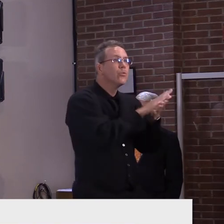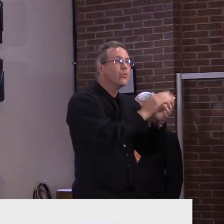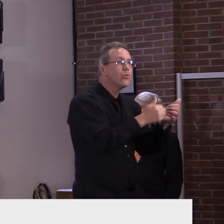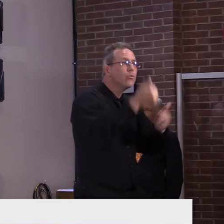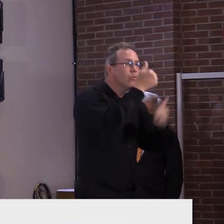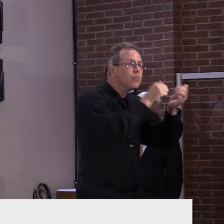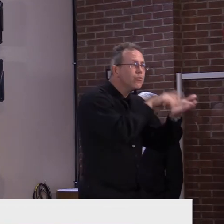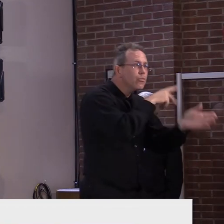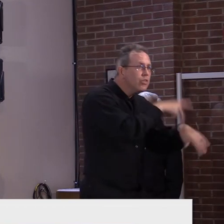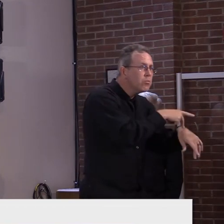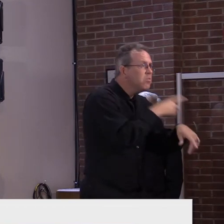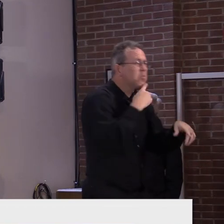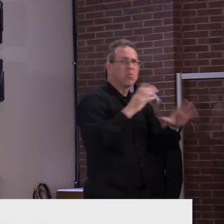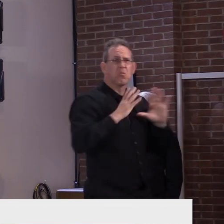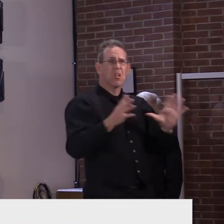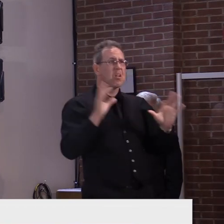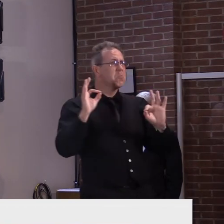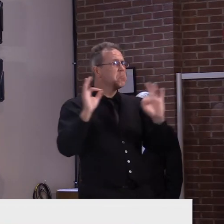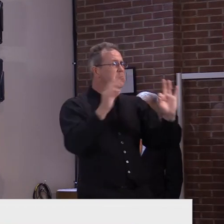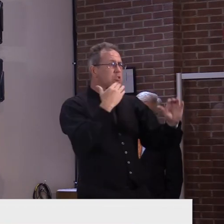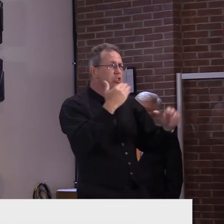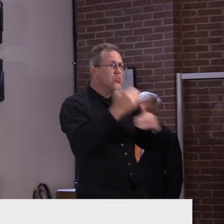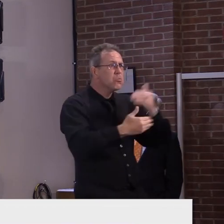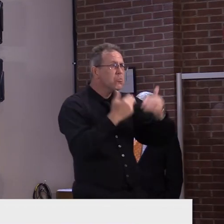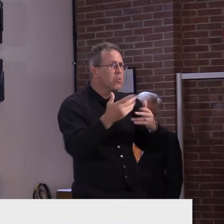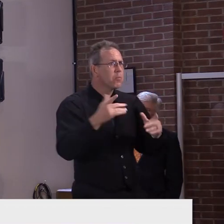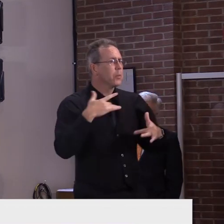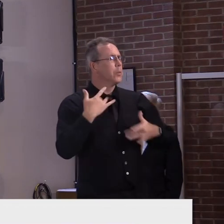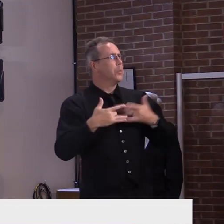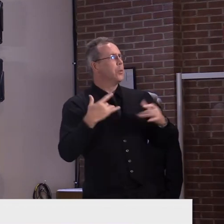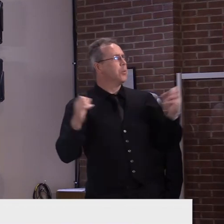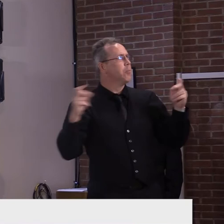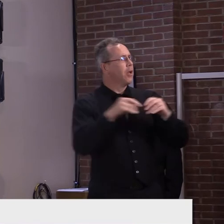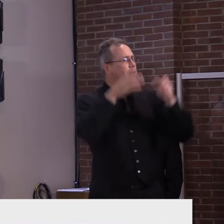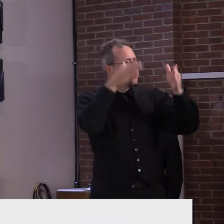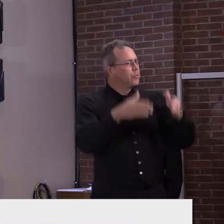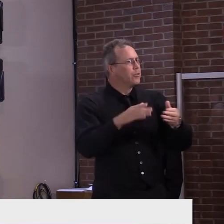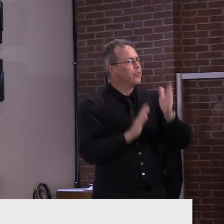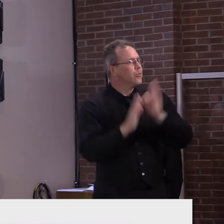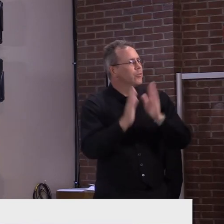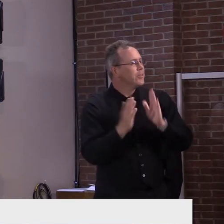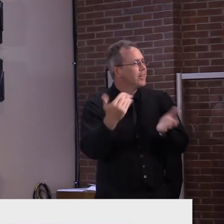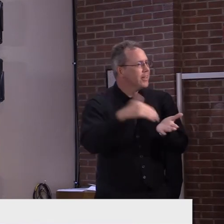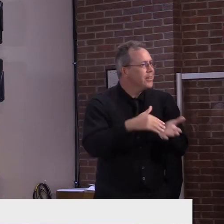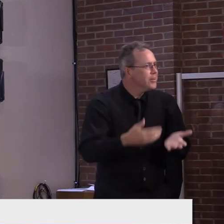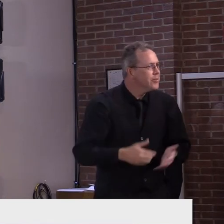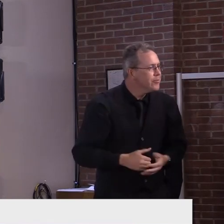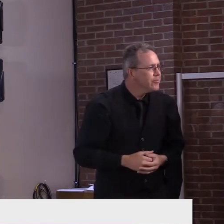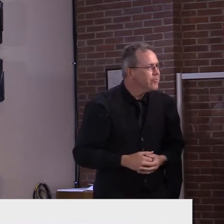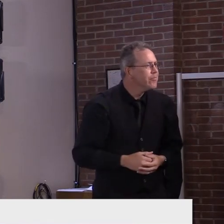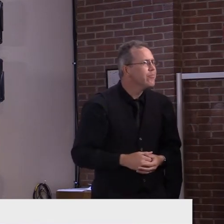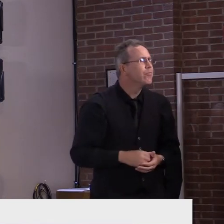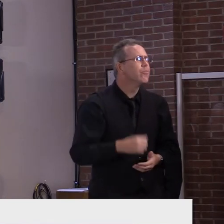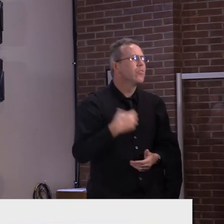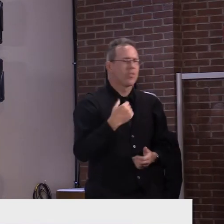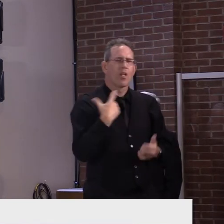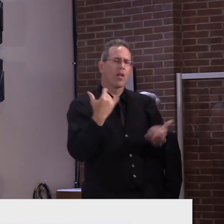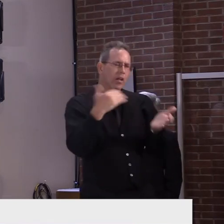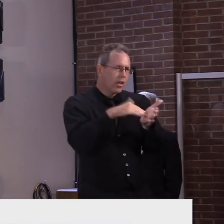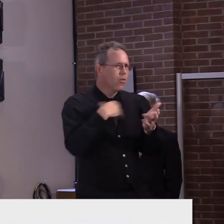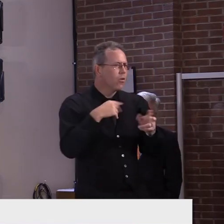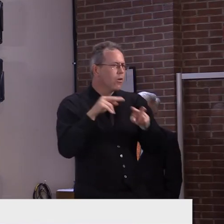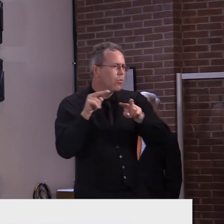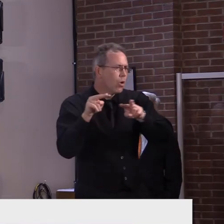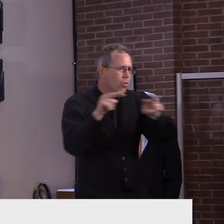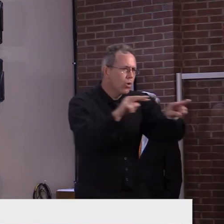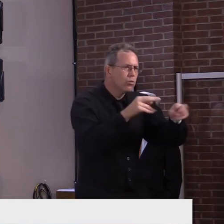so far. And people are really excited to be back in the classroom. And we'll continue to pay attention to the trends and the data and do the reporting for the